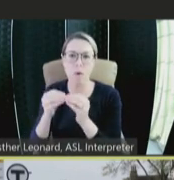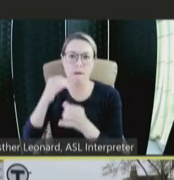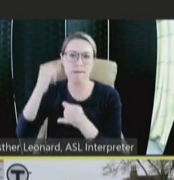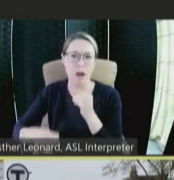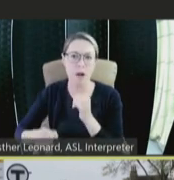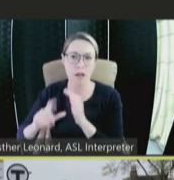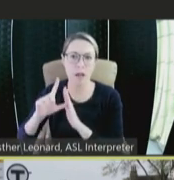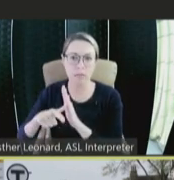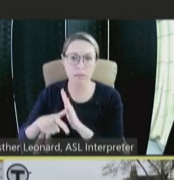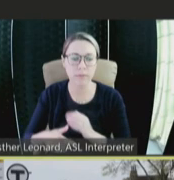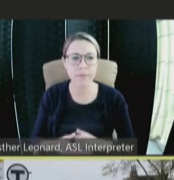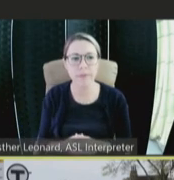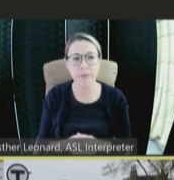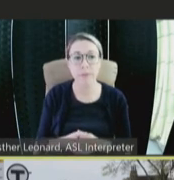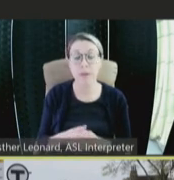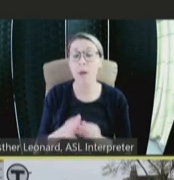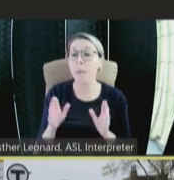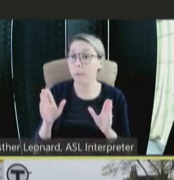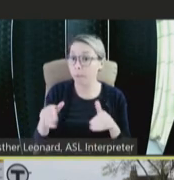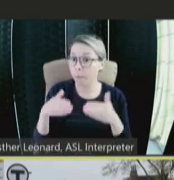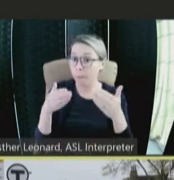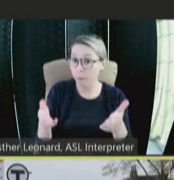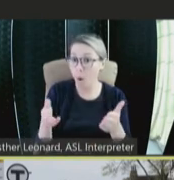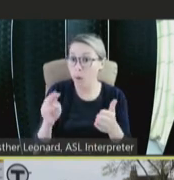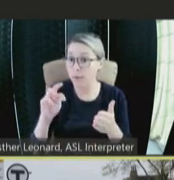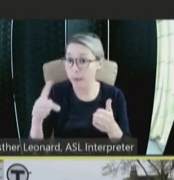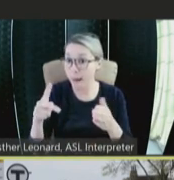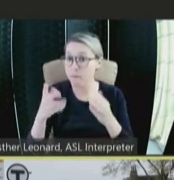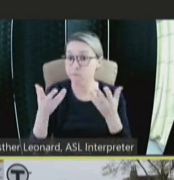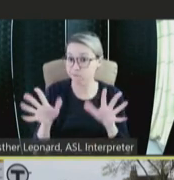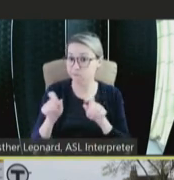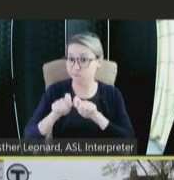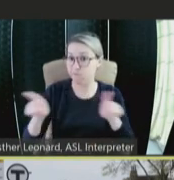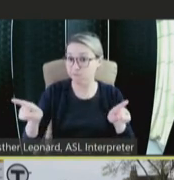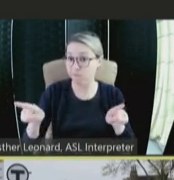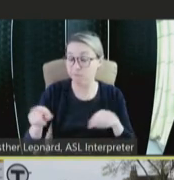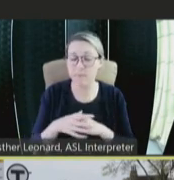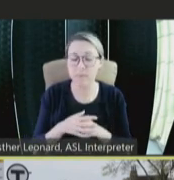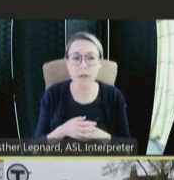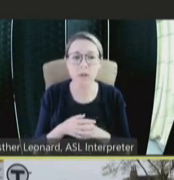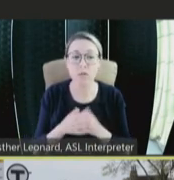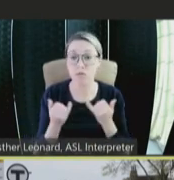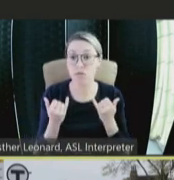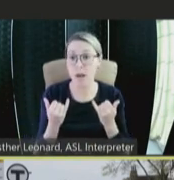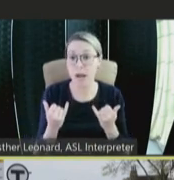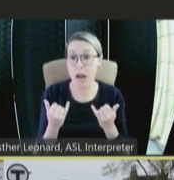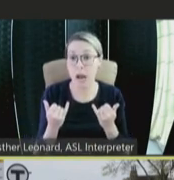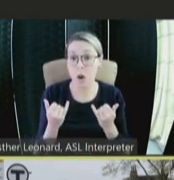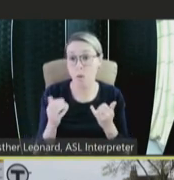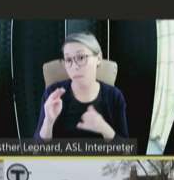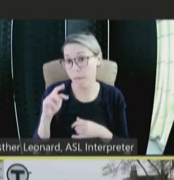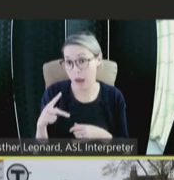The proposed map that we have released, as it is proposed, would